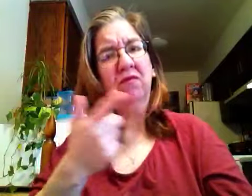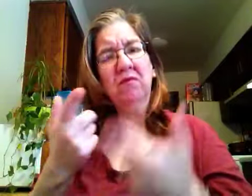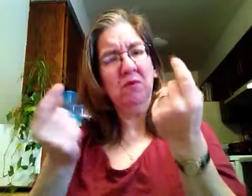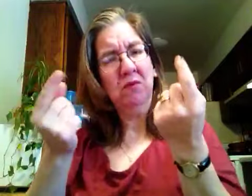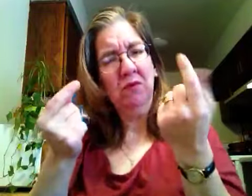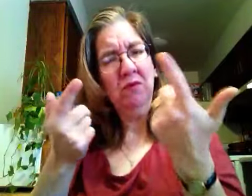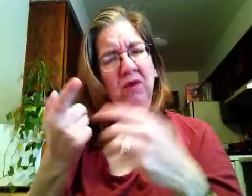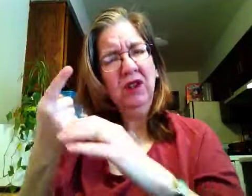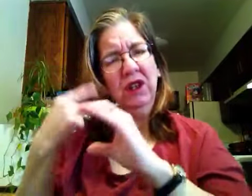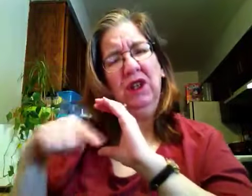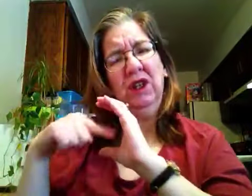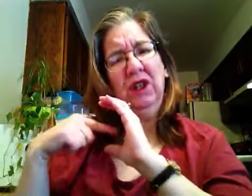You cry,